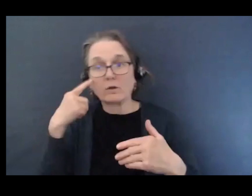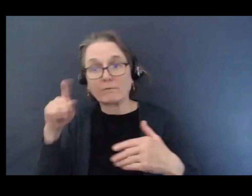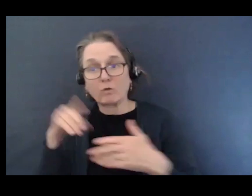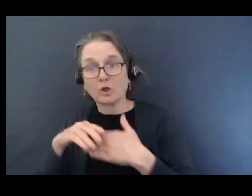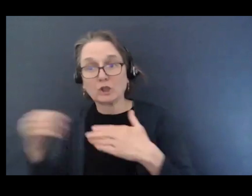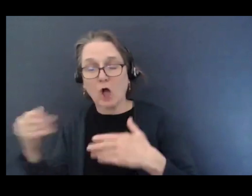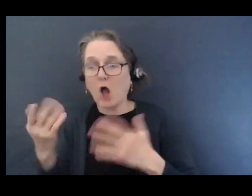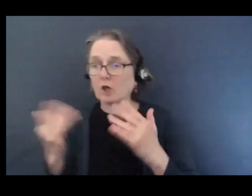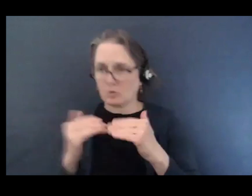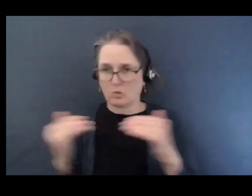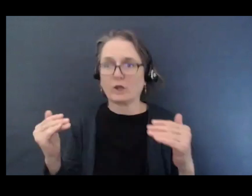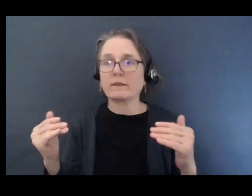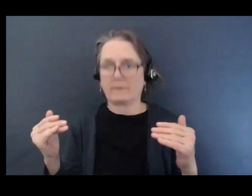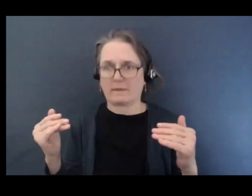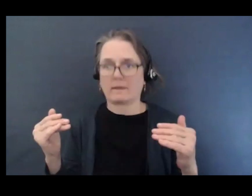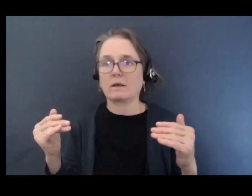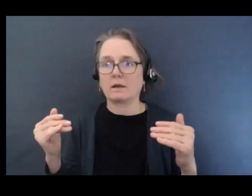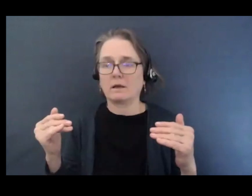And